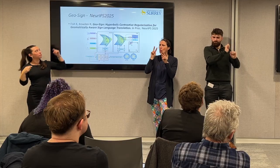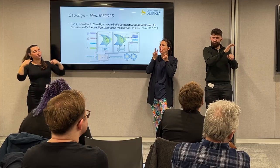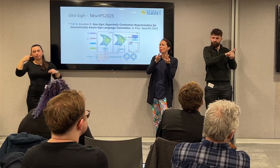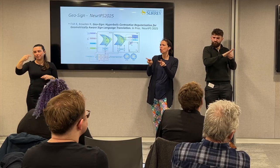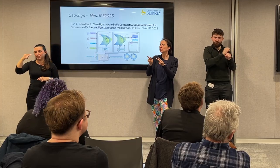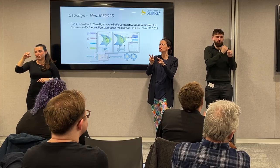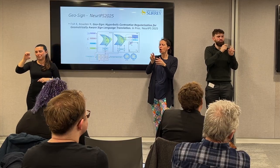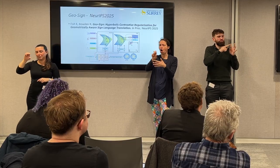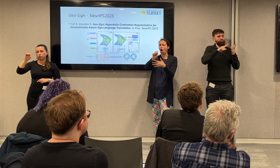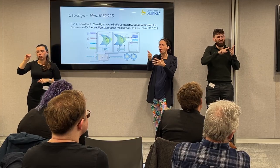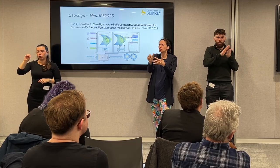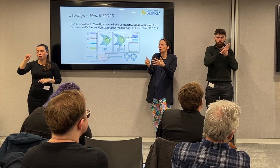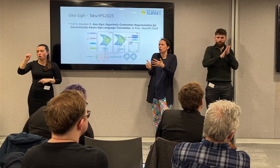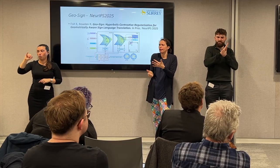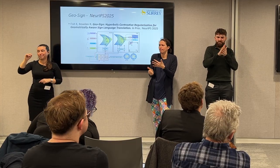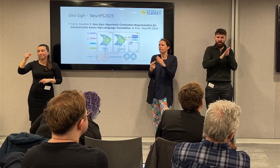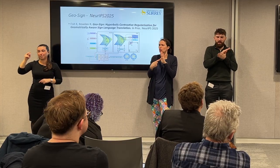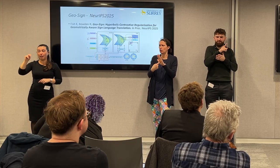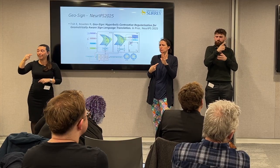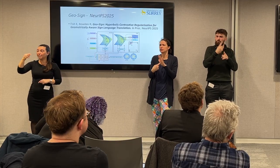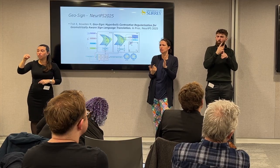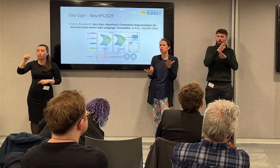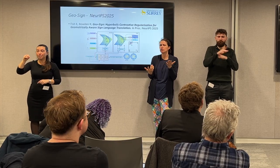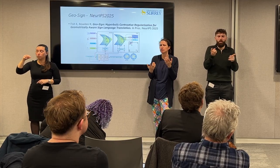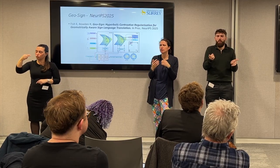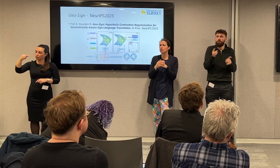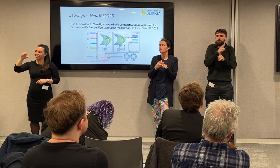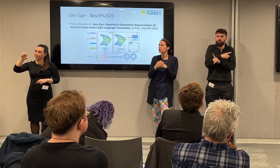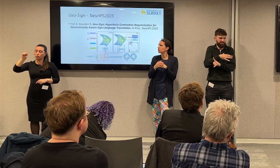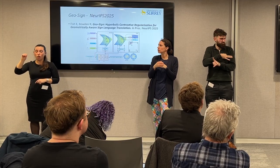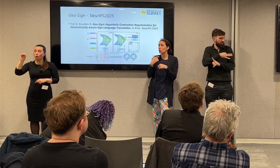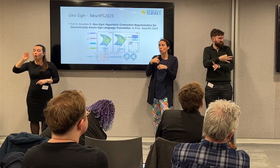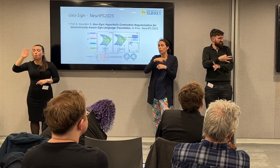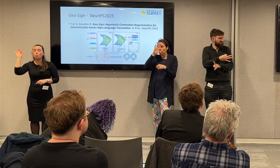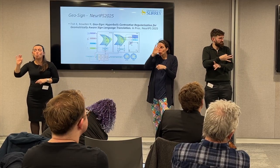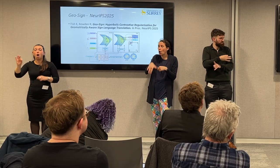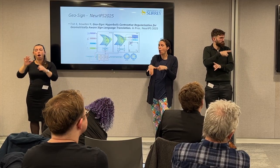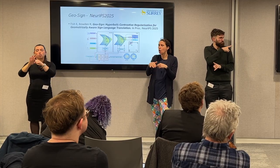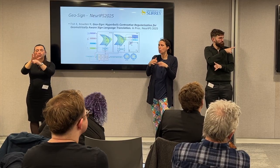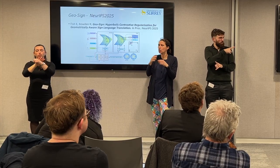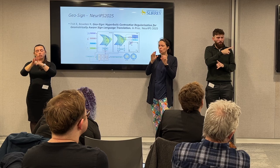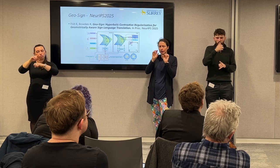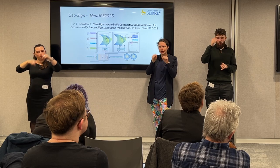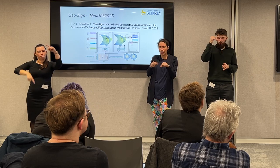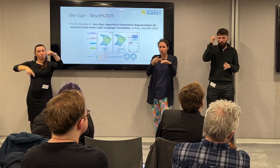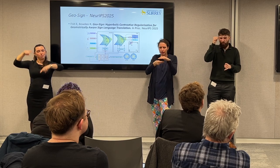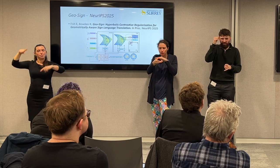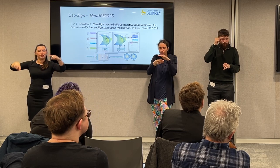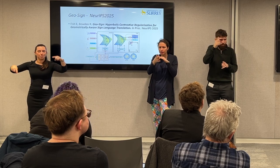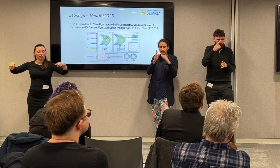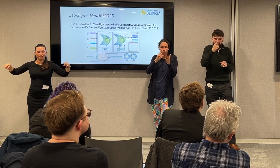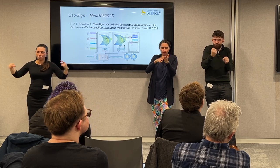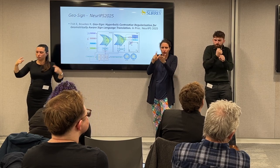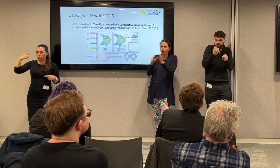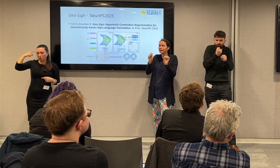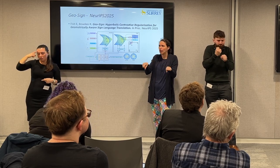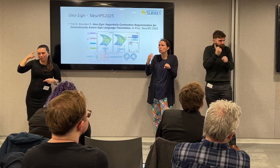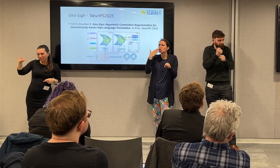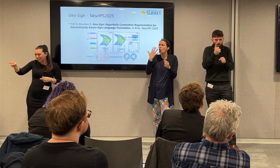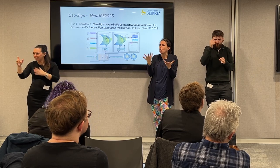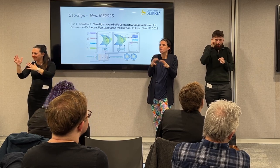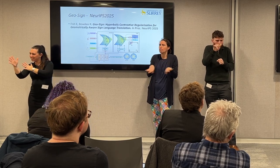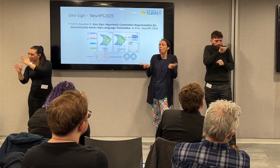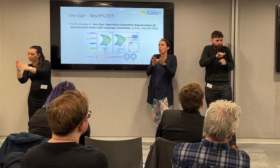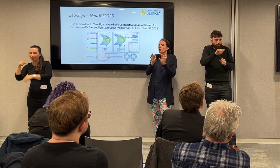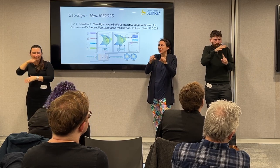alternative representation. So again, like that sign rep, we know we can put inductive priors in. We know what's important, so we can make sure